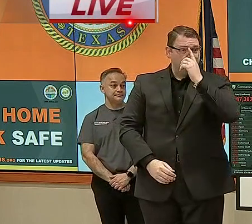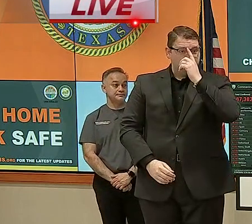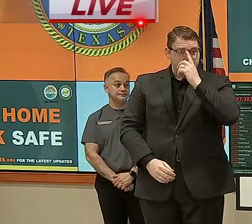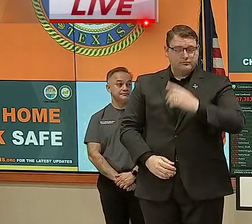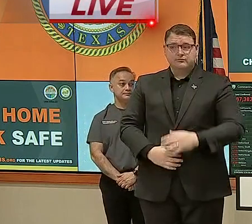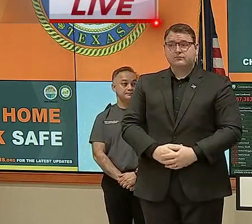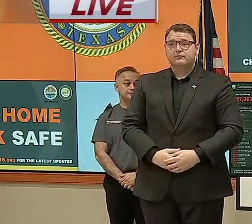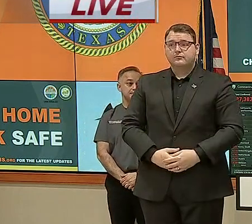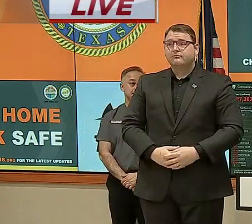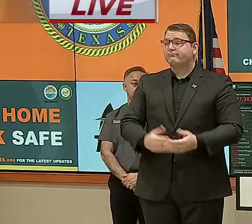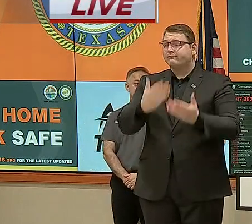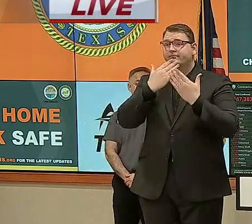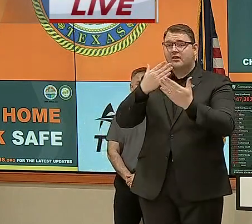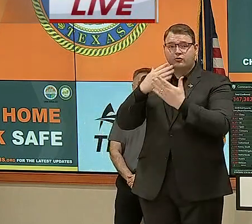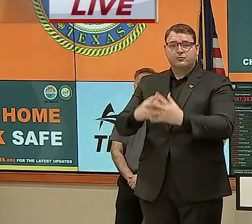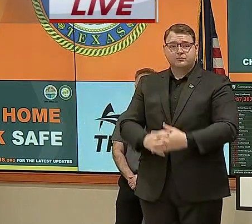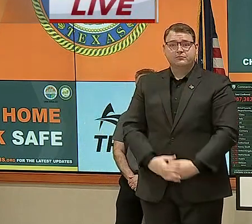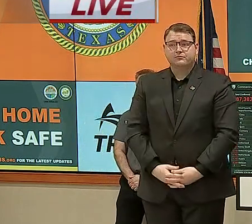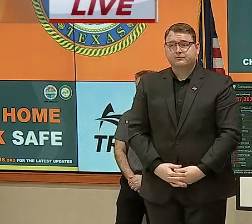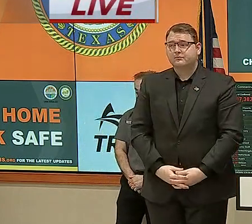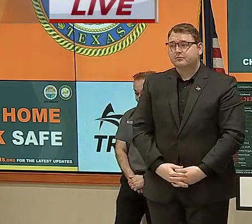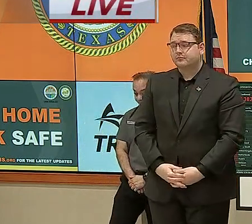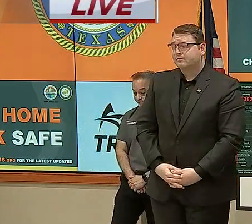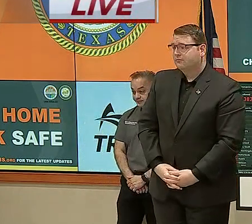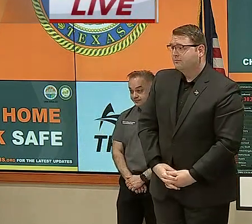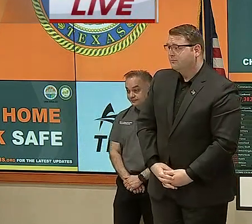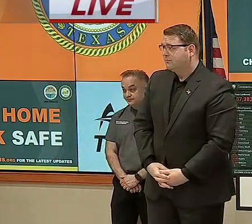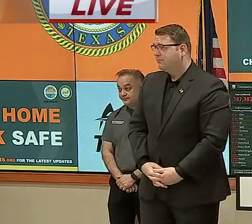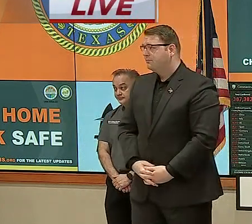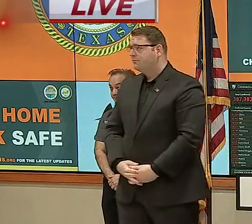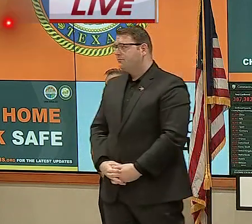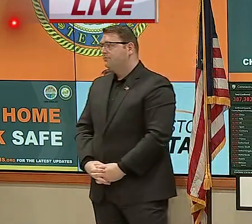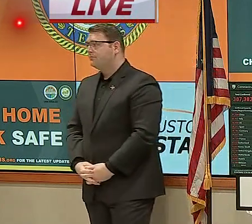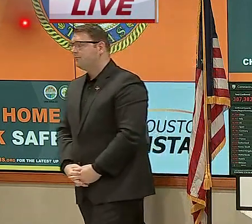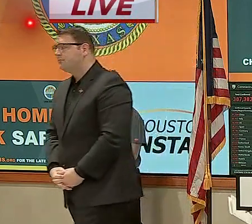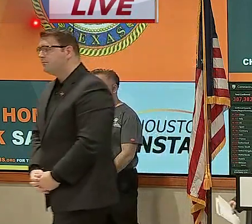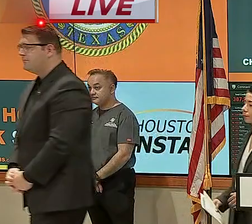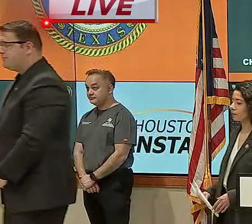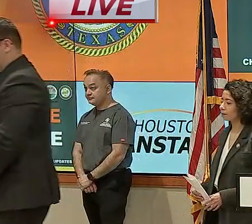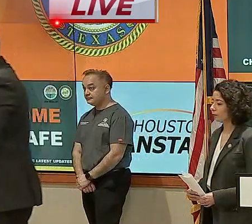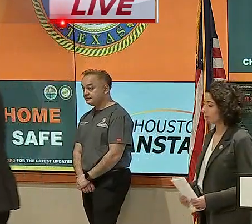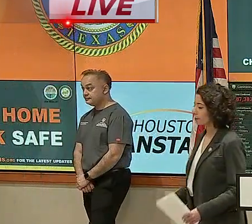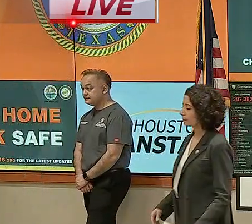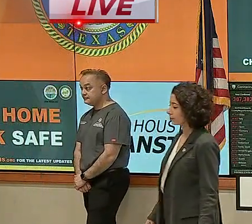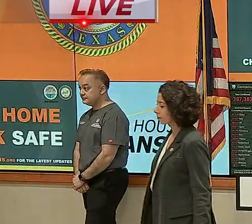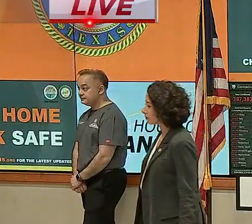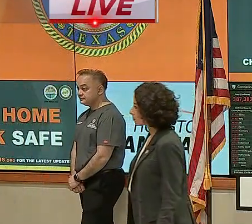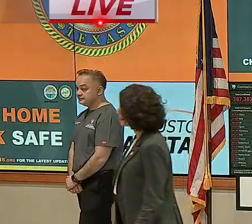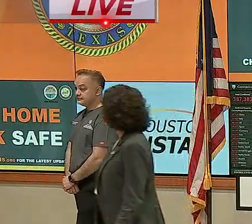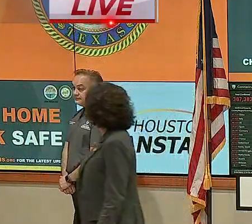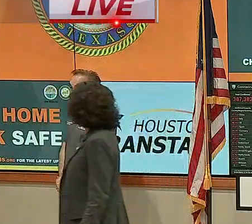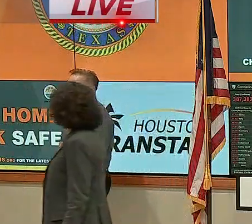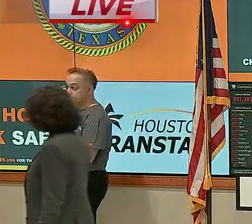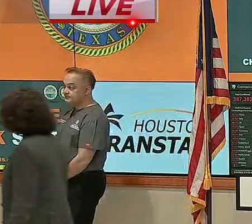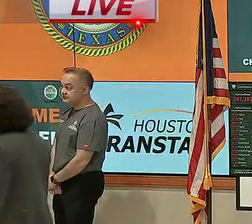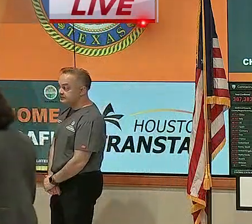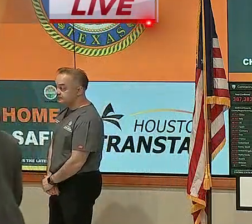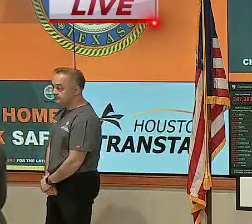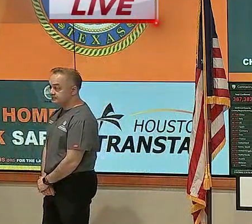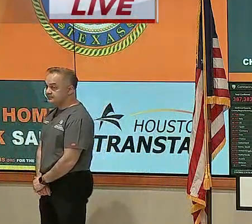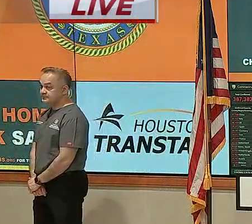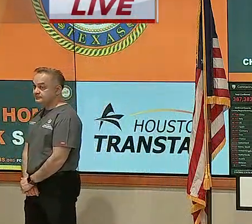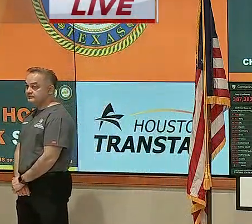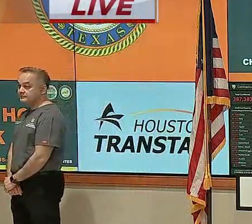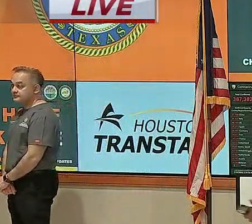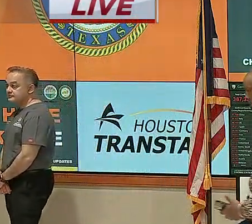Thank you all. Thank you. Mayor Turner and Judge Lena Hidalgo closing out that press conference where they announced a